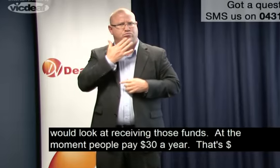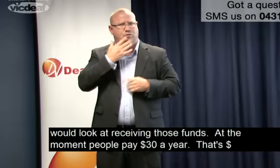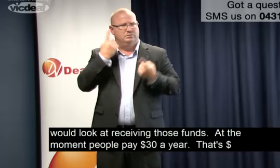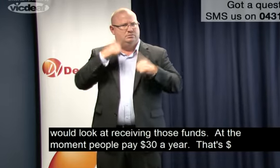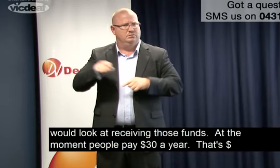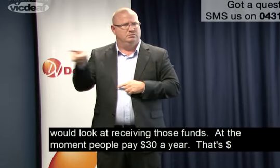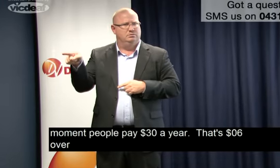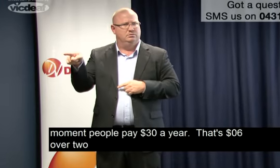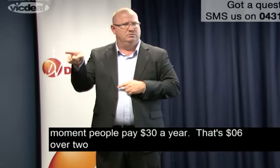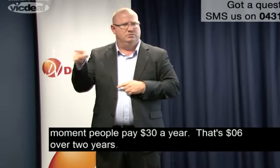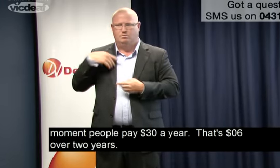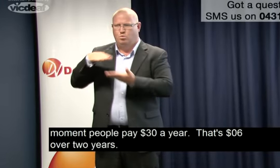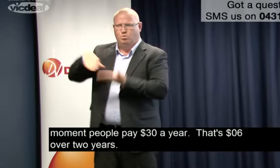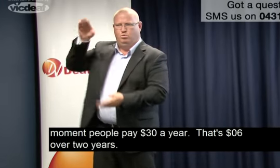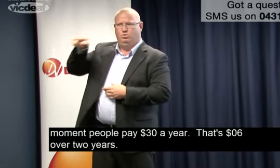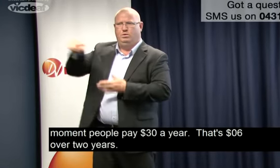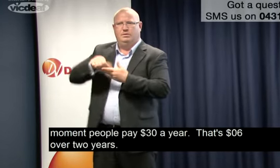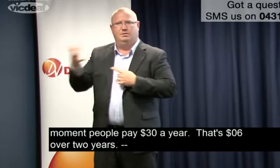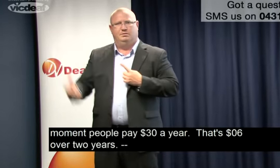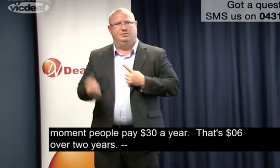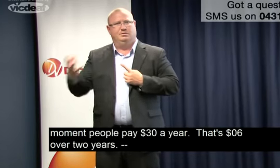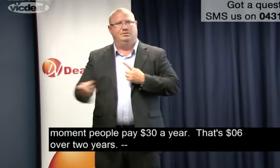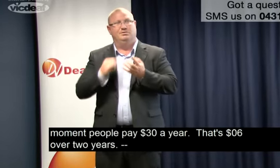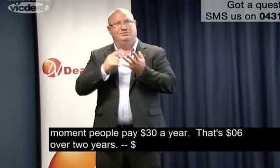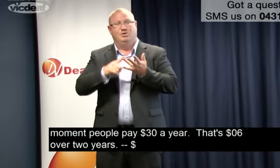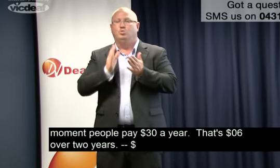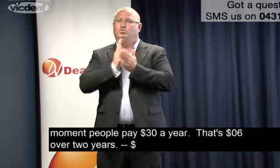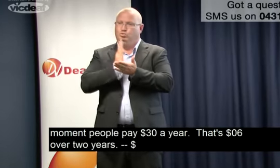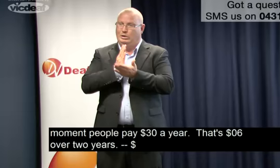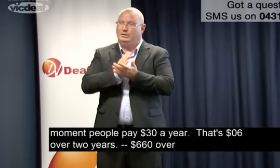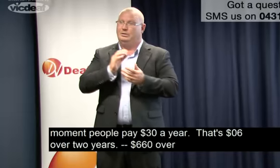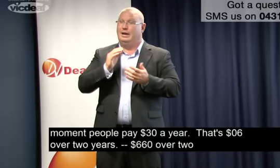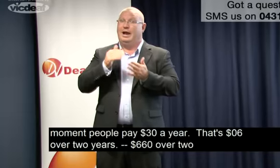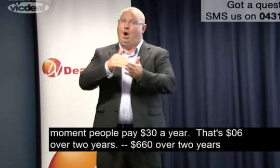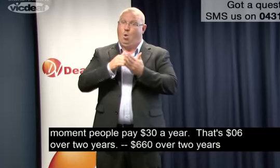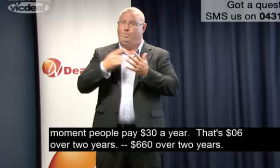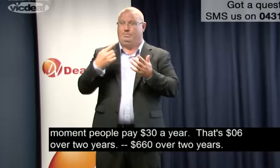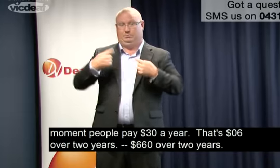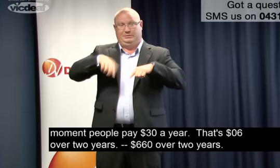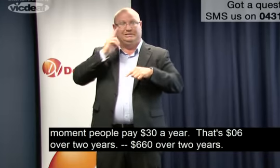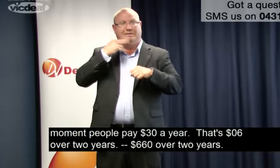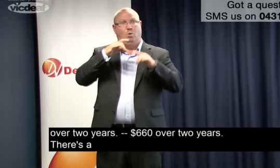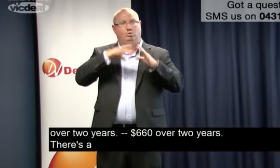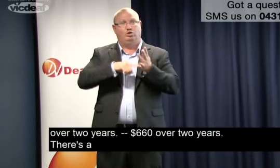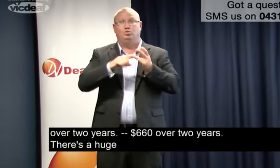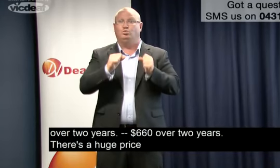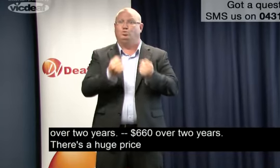$250 fee, there's a huge price difference, and we're going to increase our income through that revenue stream. So